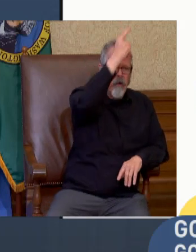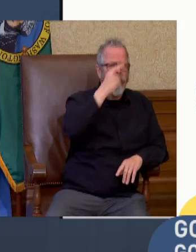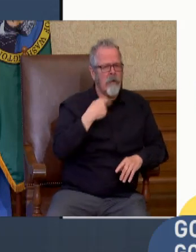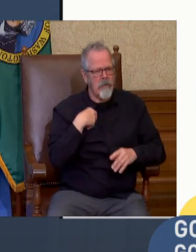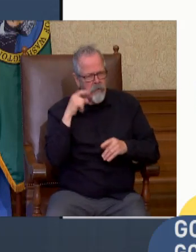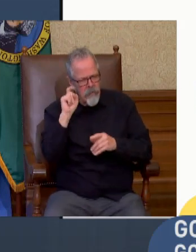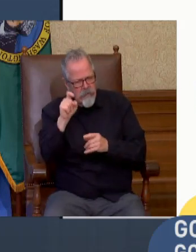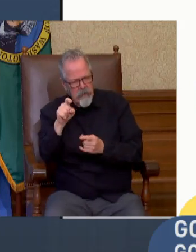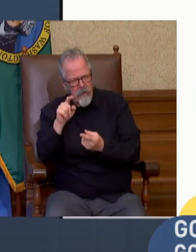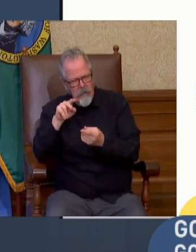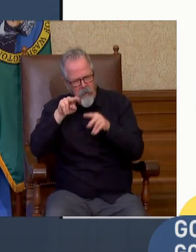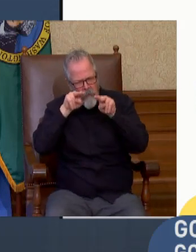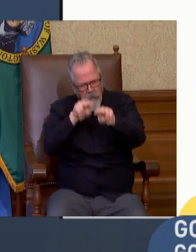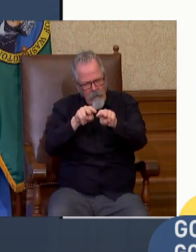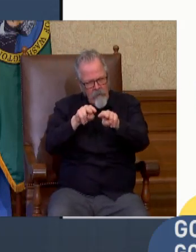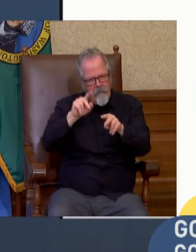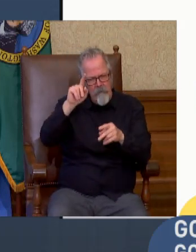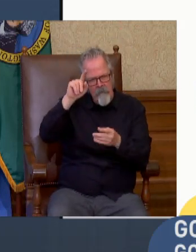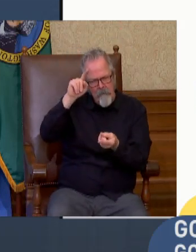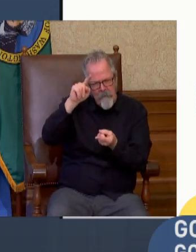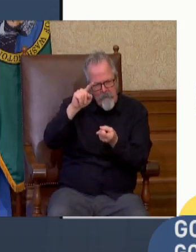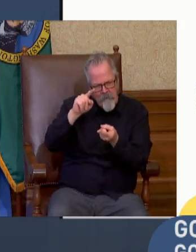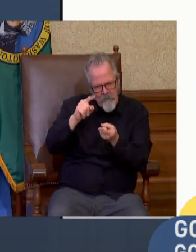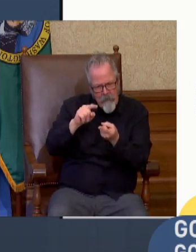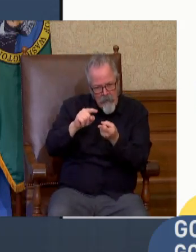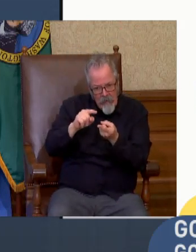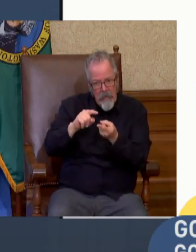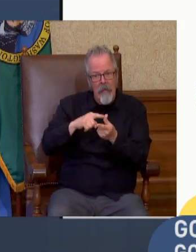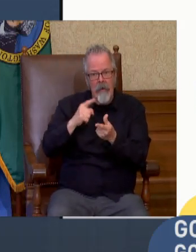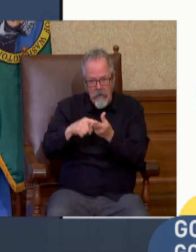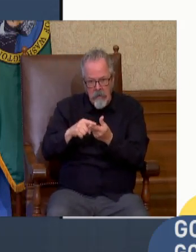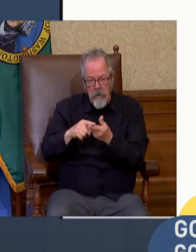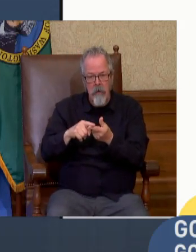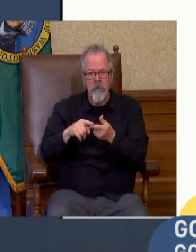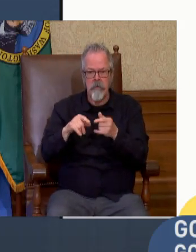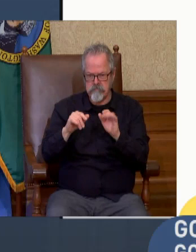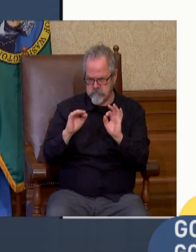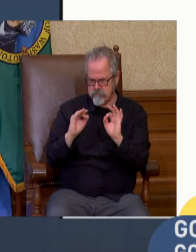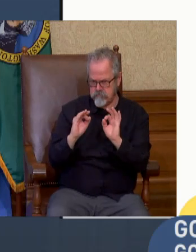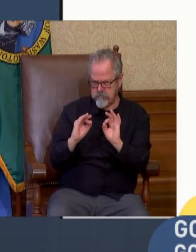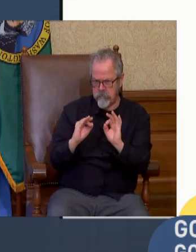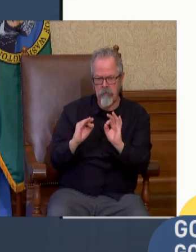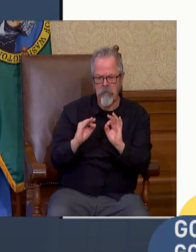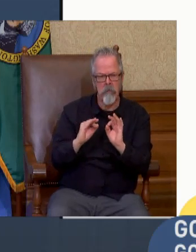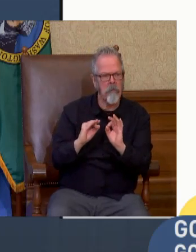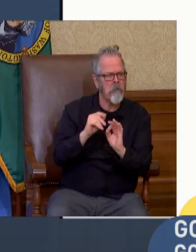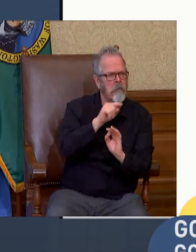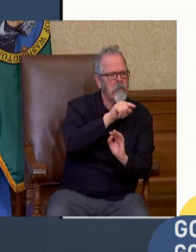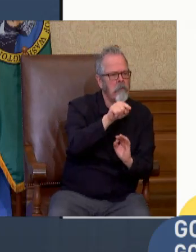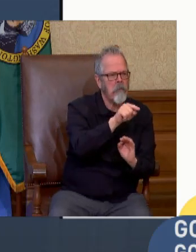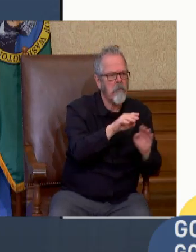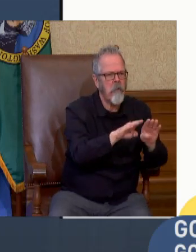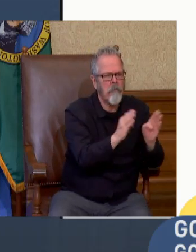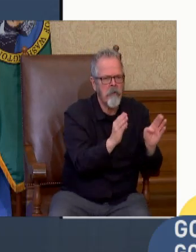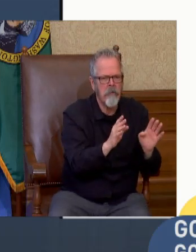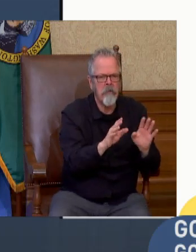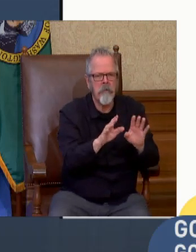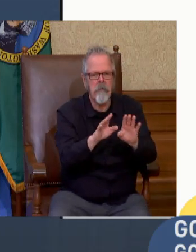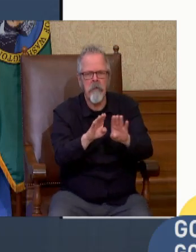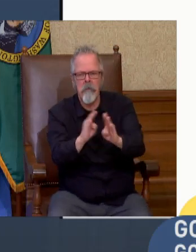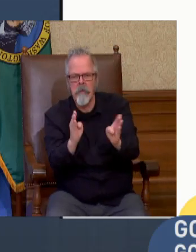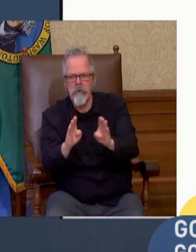in just a moment. So our next bucket, if you will, is testing capacity and